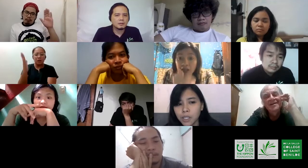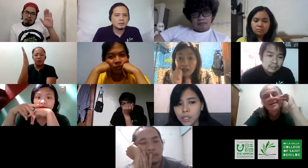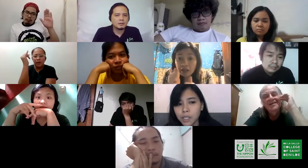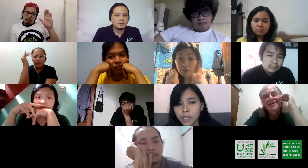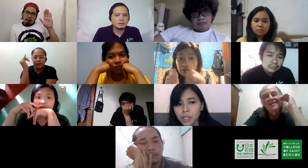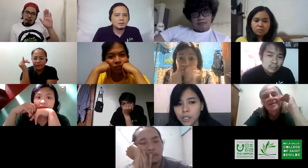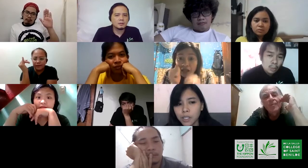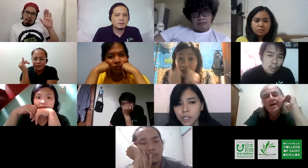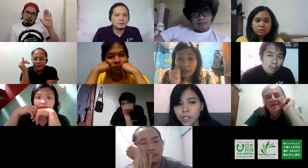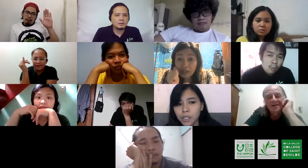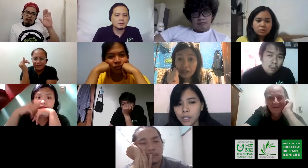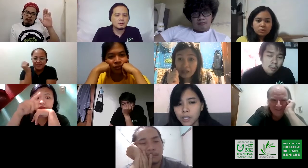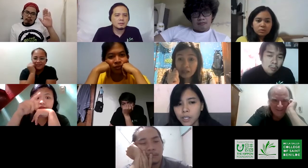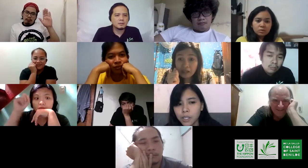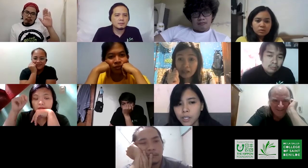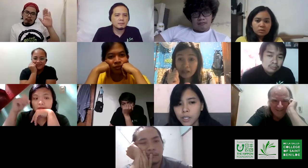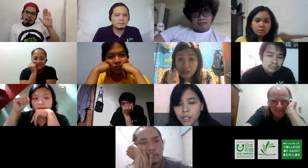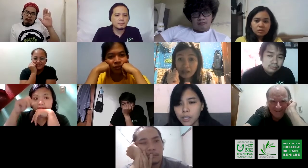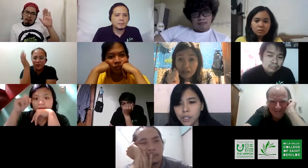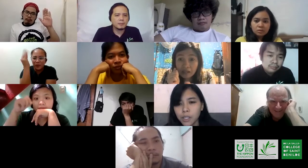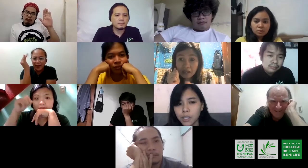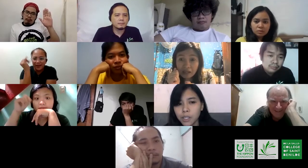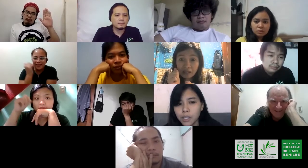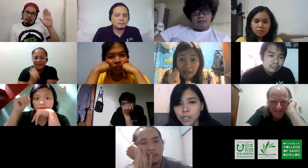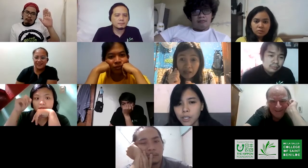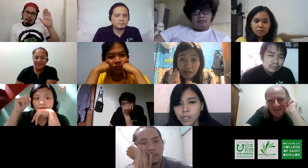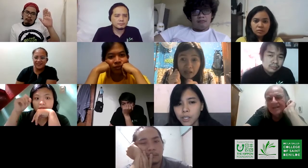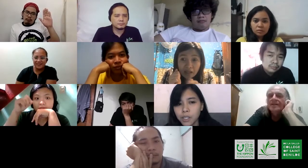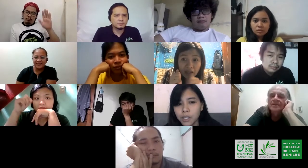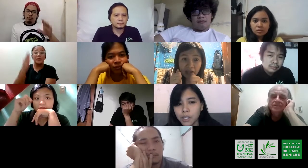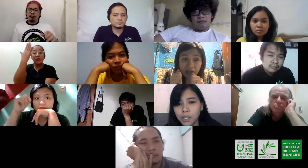Now, why?